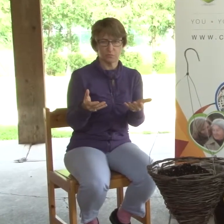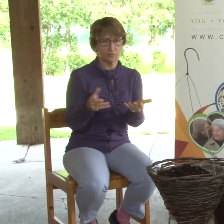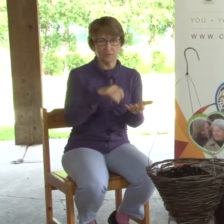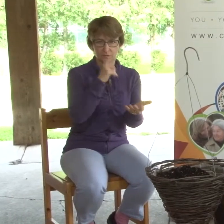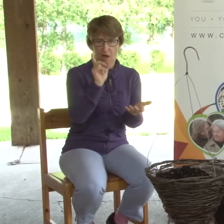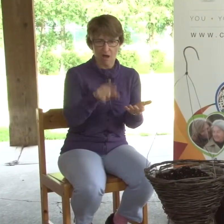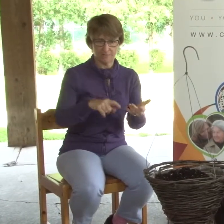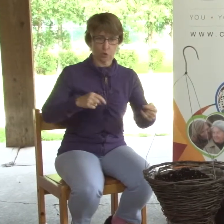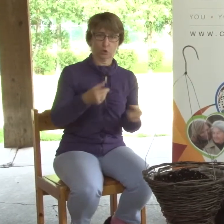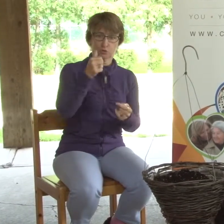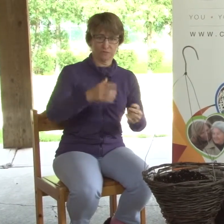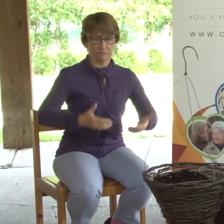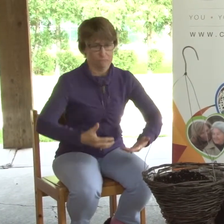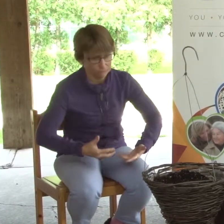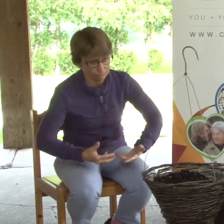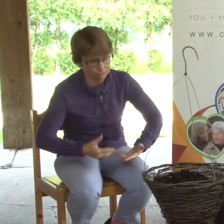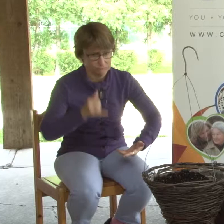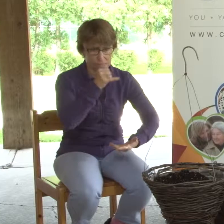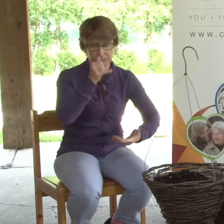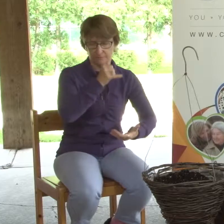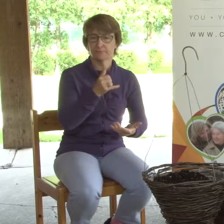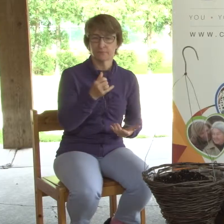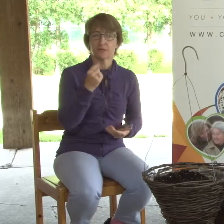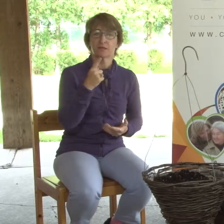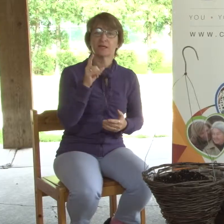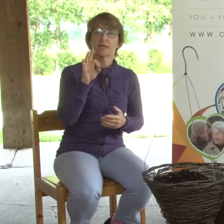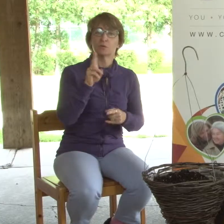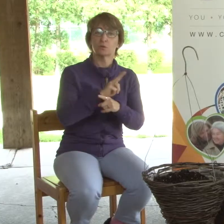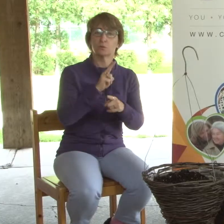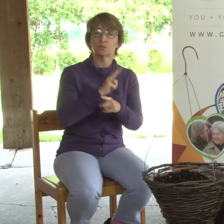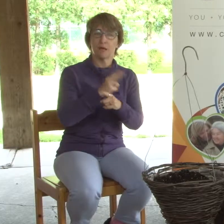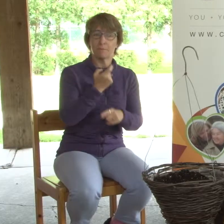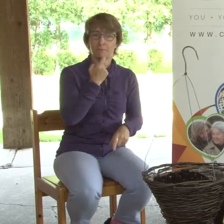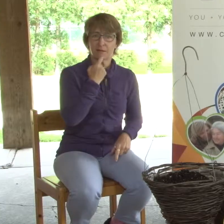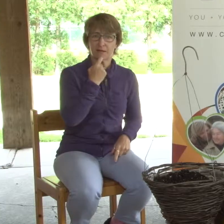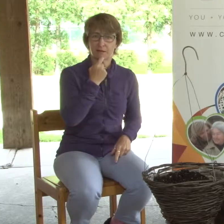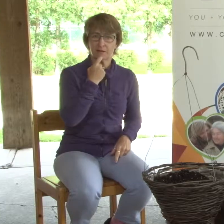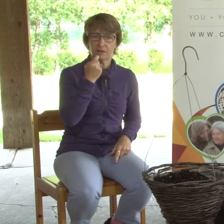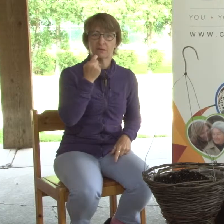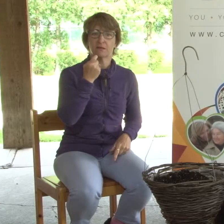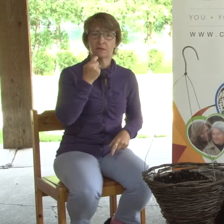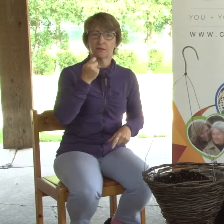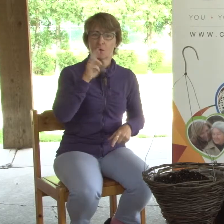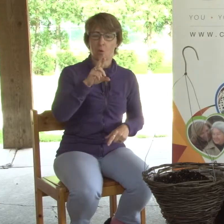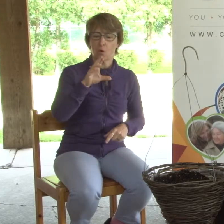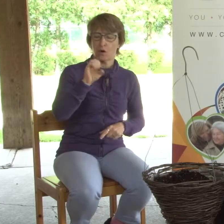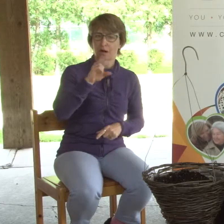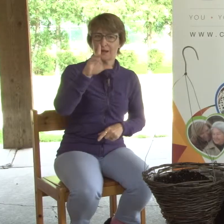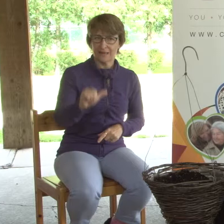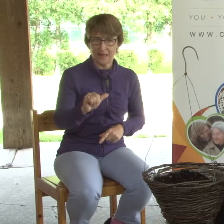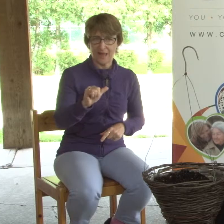hurt yourself. If you use a metal or a glass container or pottery